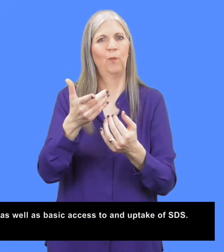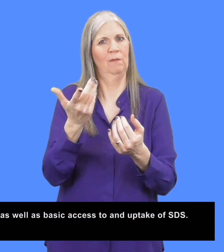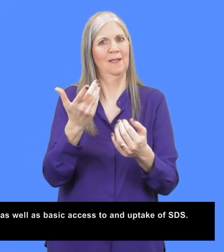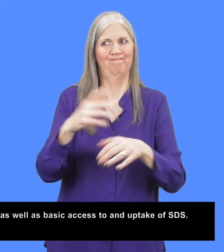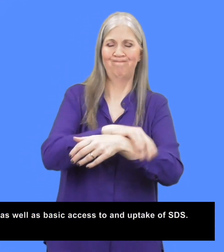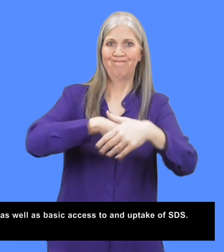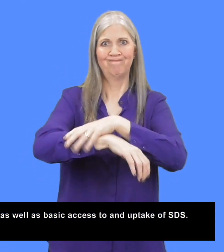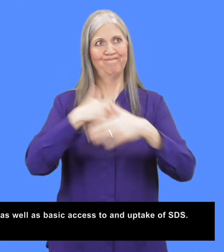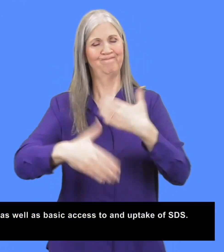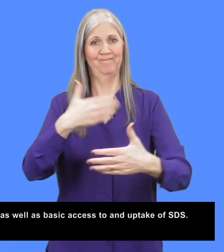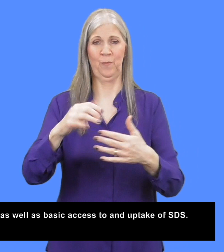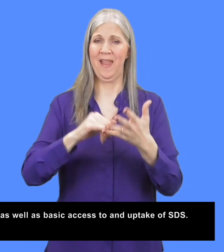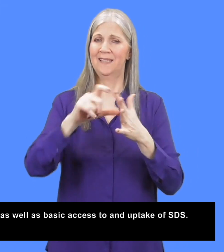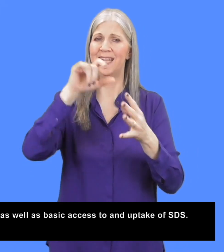of SDS.